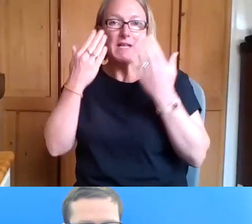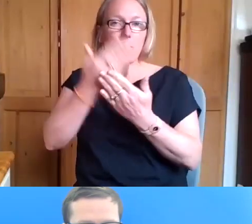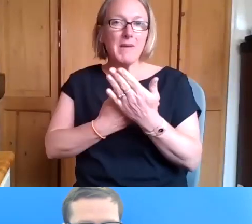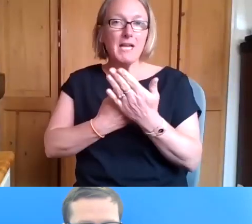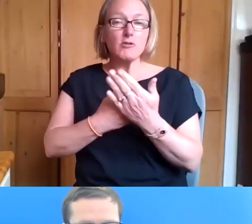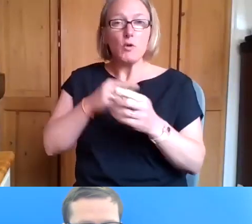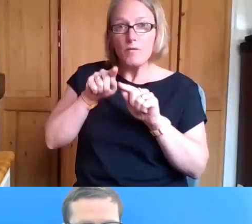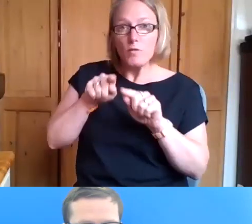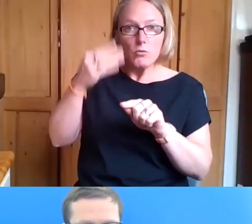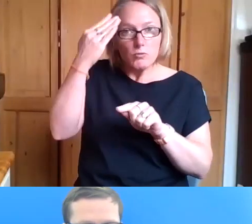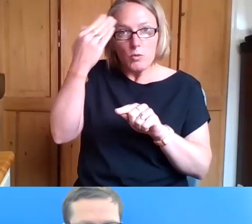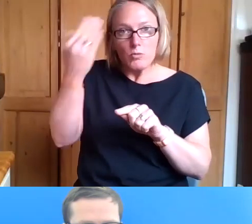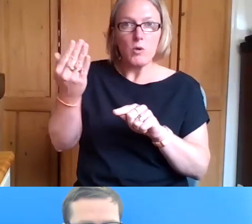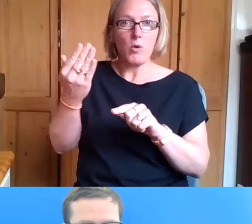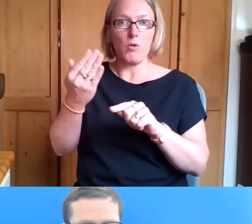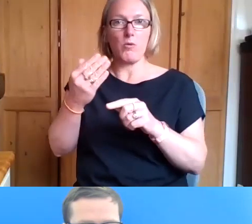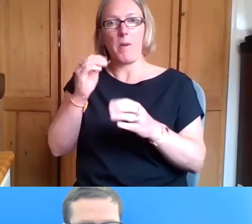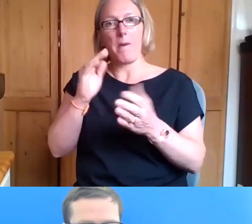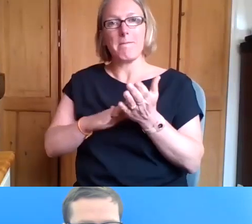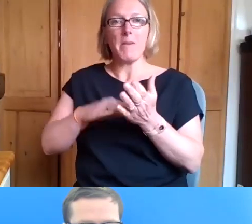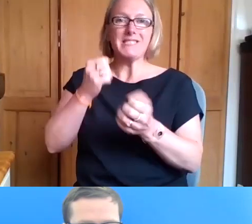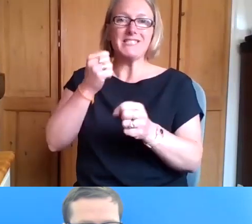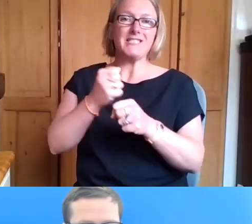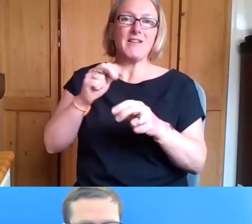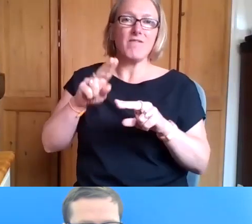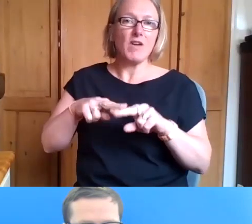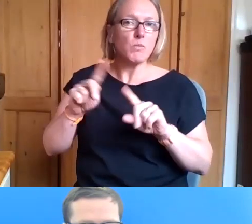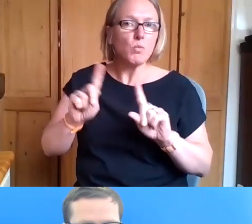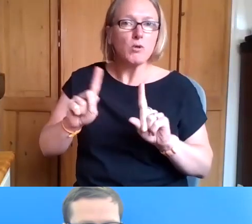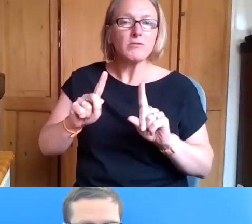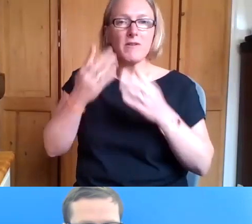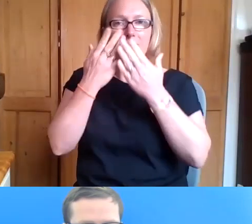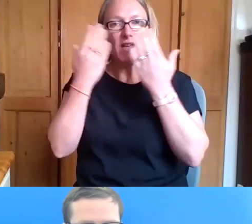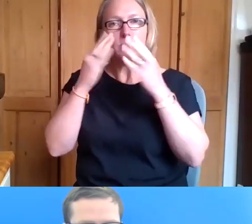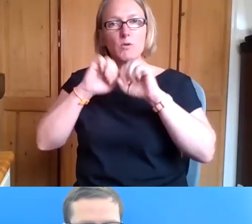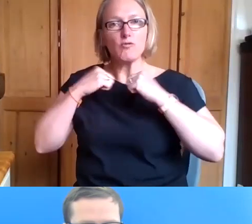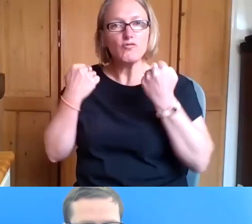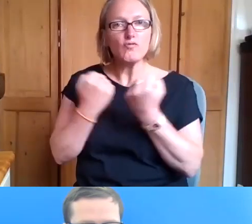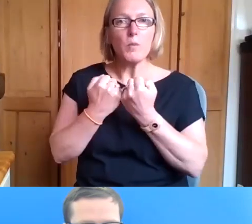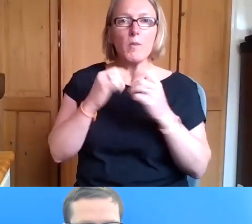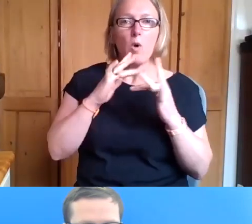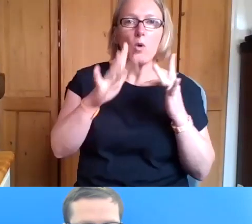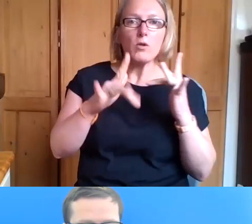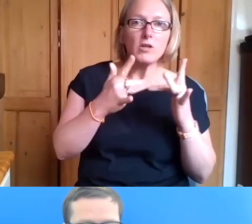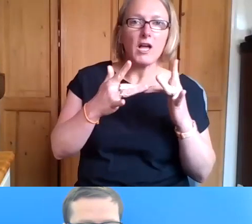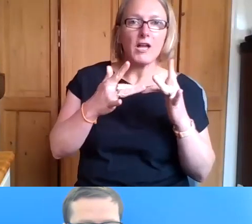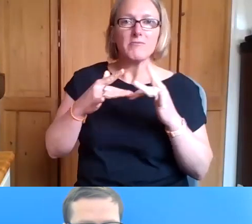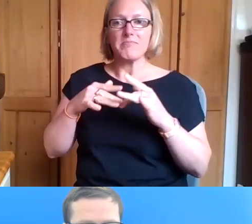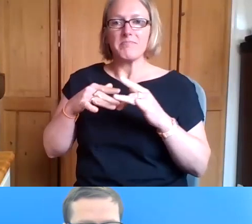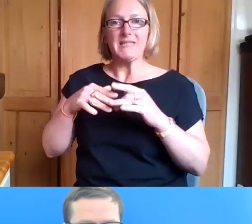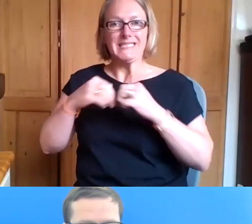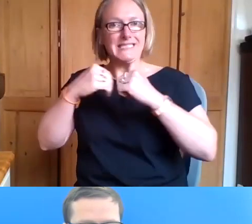who Mommy's Gin Fund are, we are a Facebook group, an online and offline community of